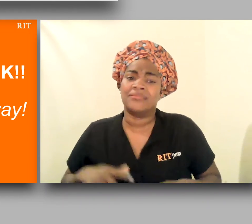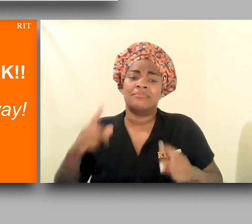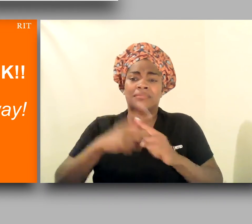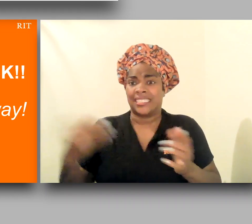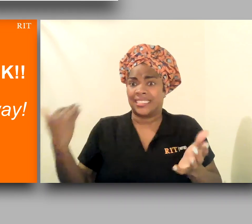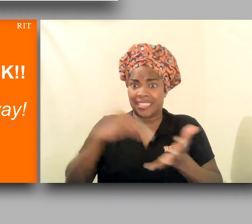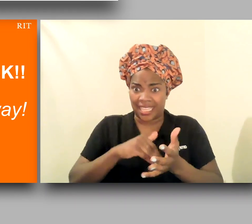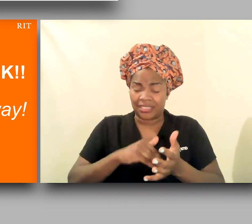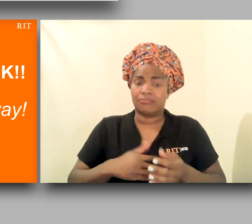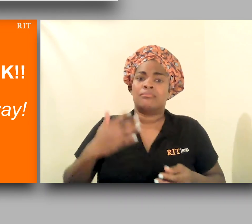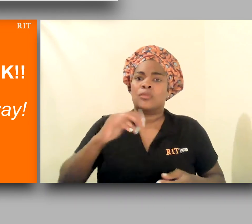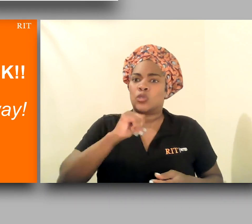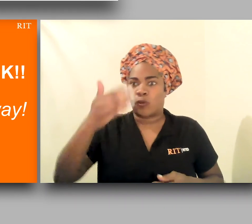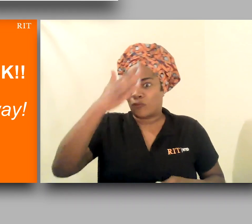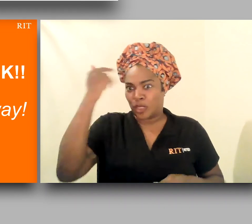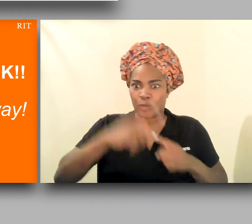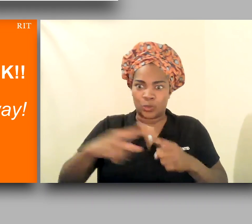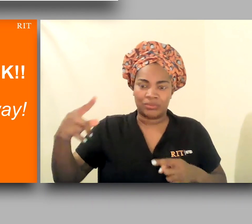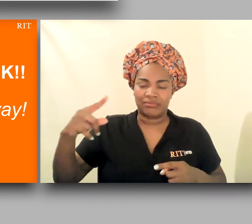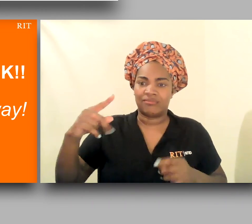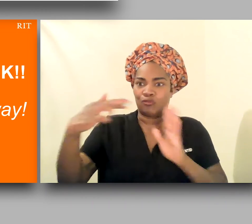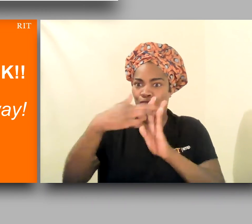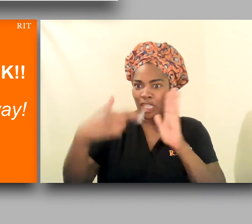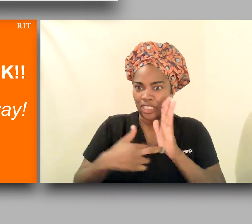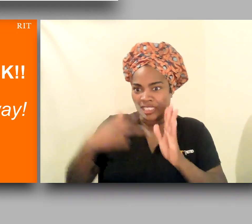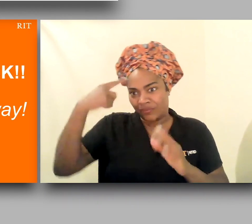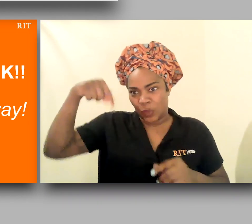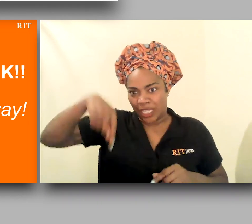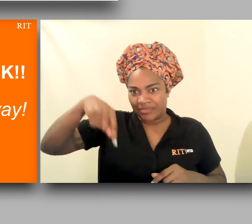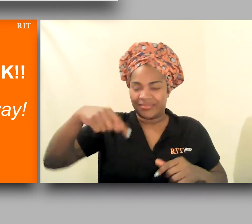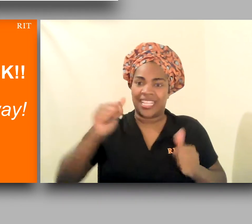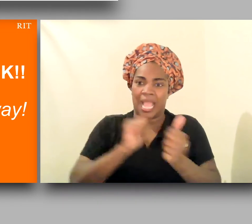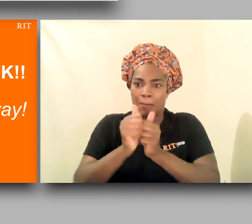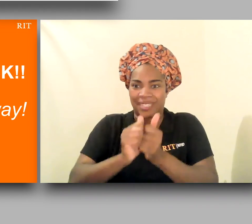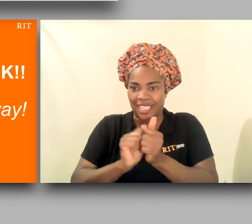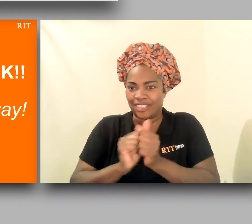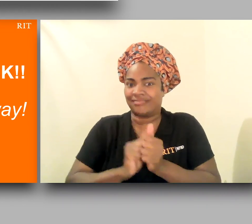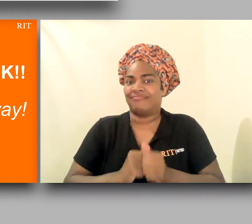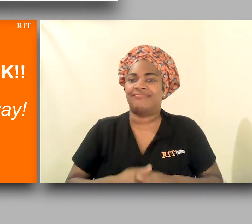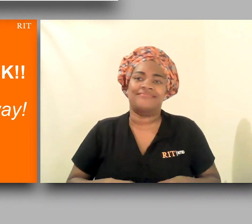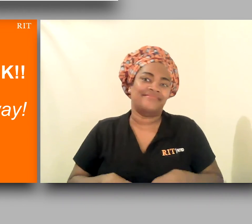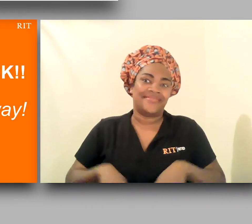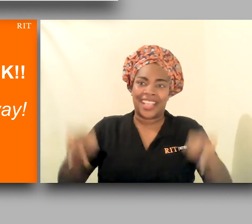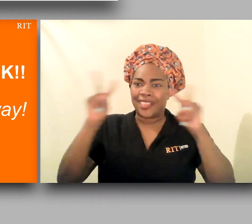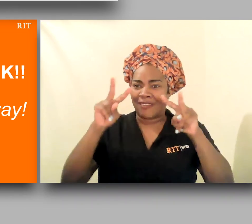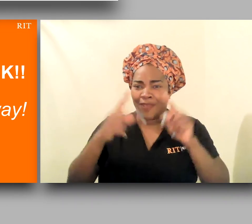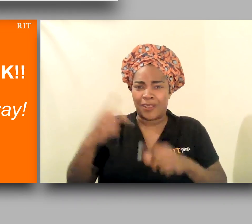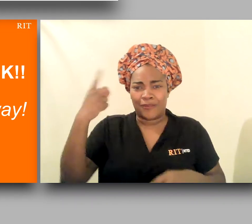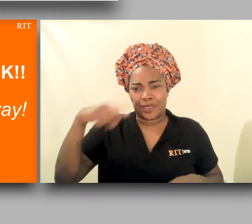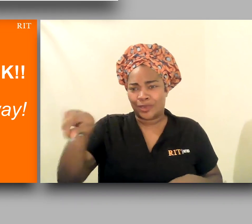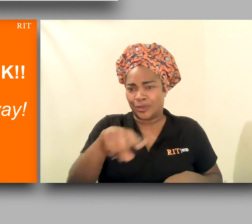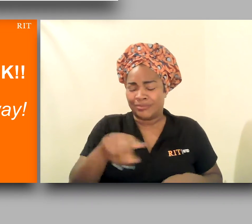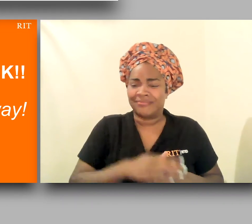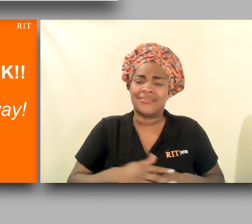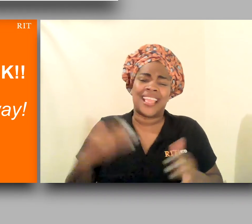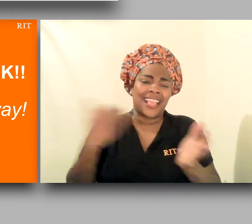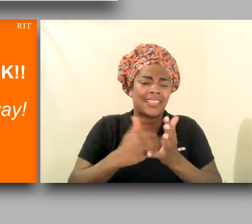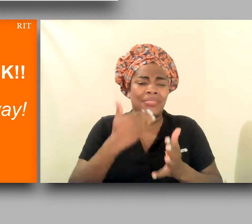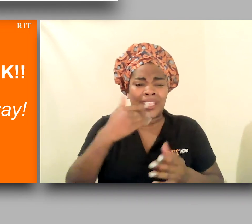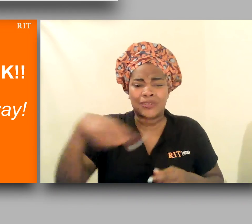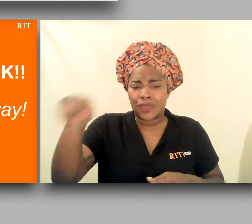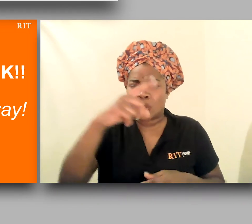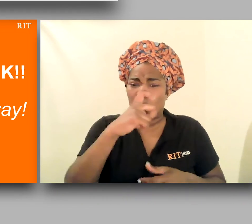kept up with me. And I look forward to seeing what's happening with this competition. I want to thank everybody who's watching and